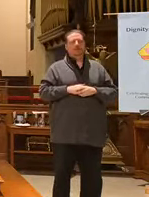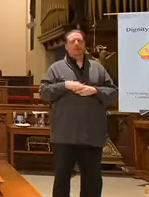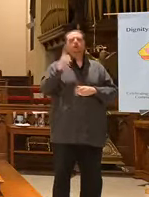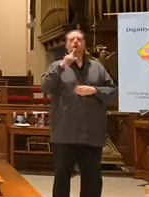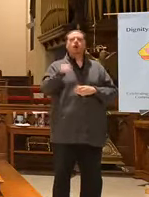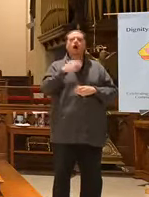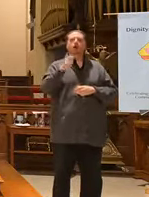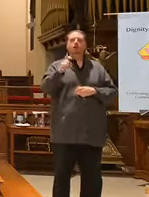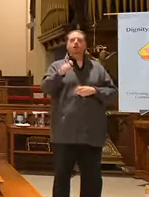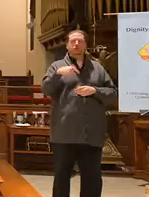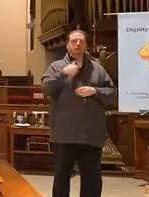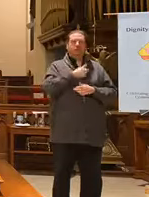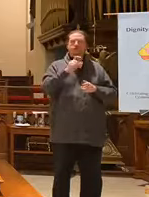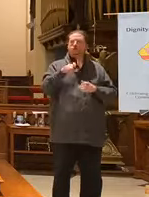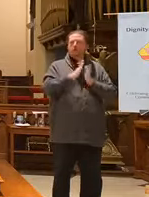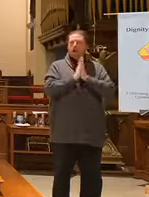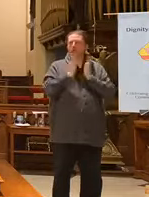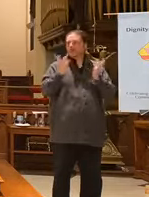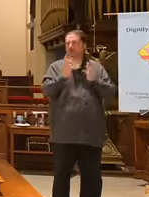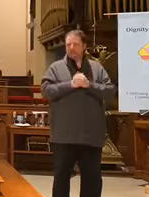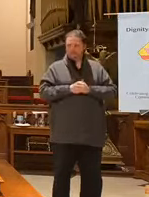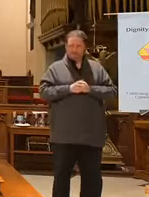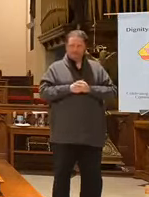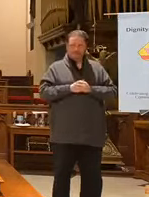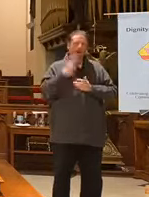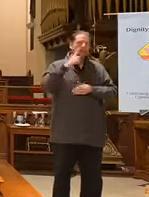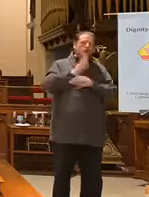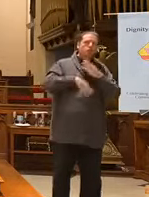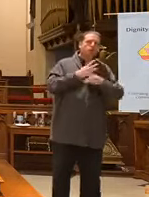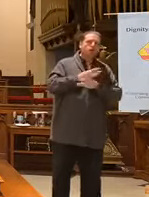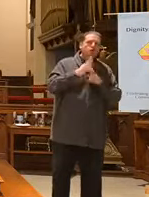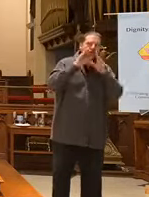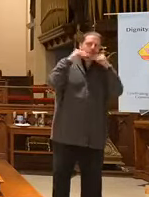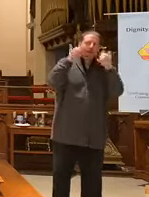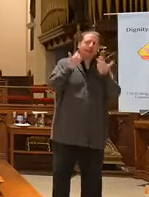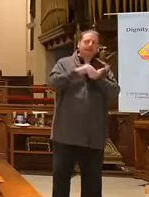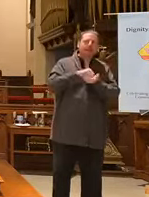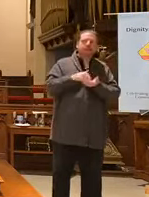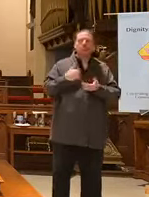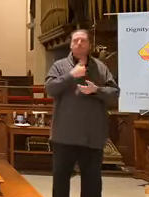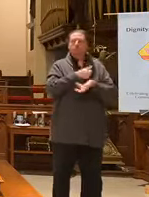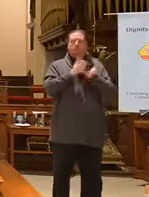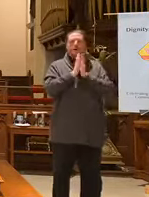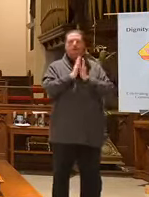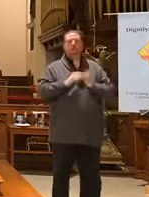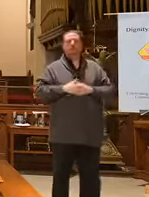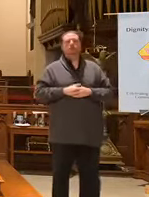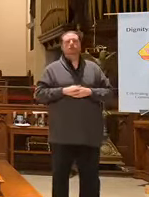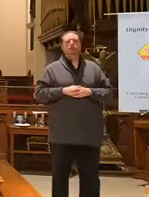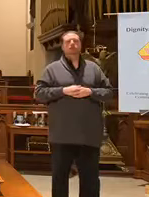And for what else as a community shall we pray? For the world to smile again. We pray.